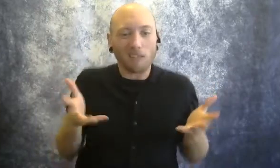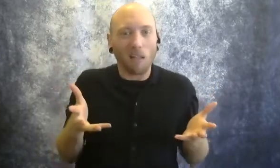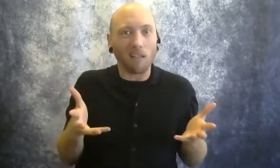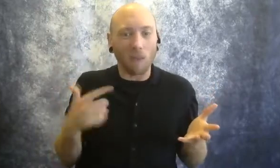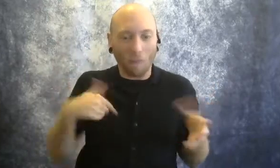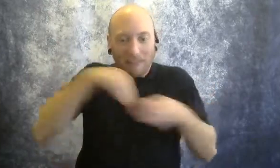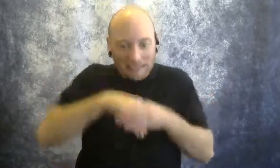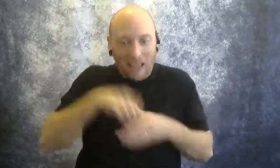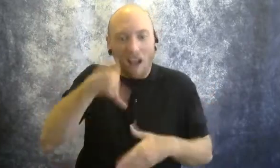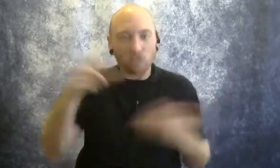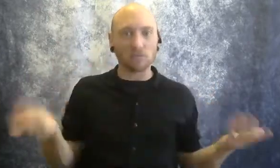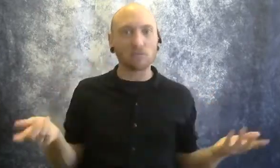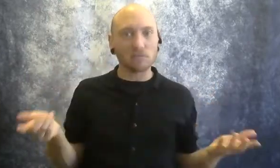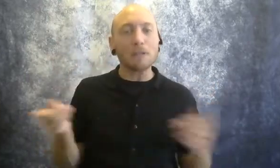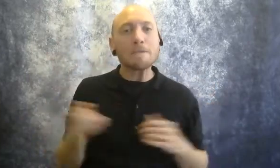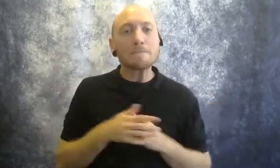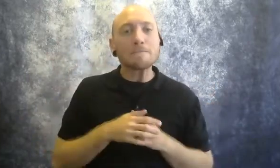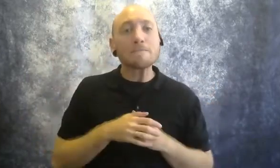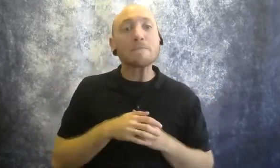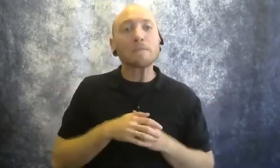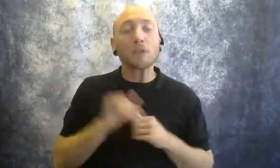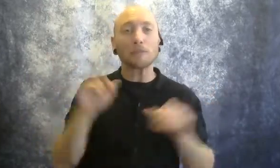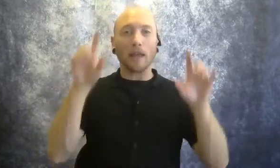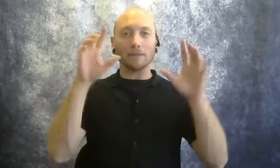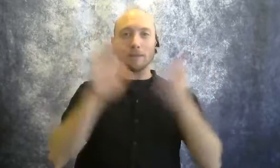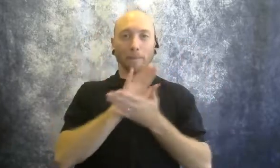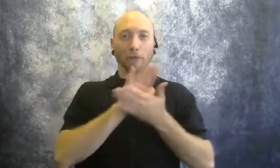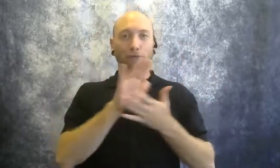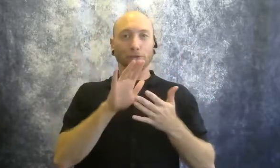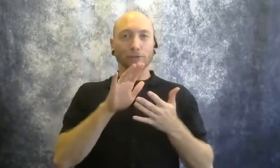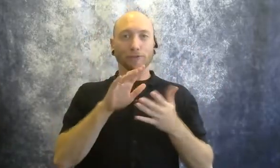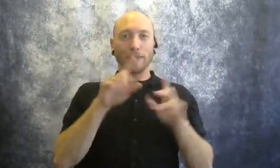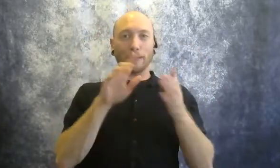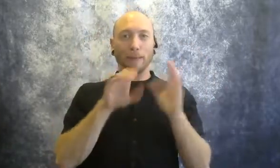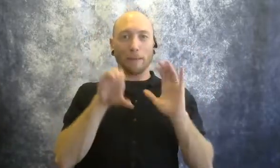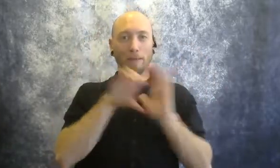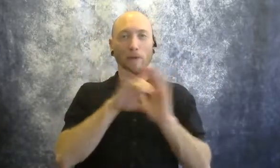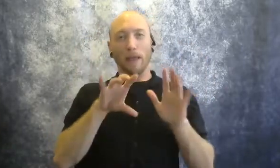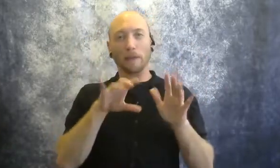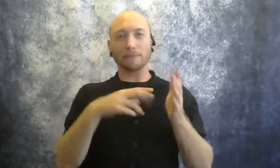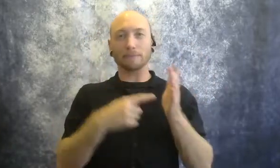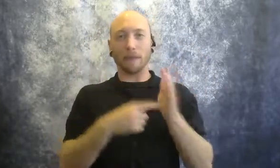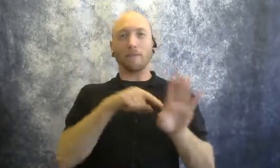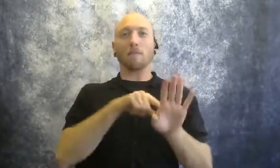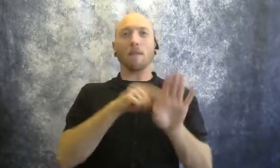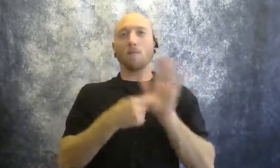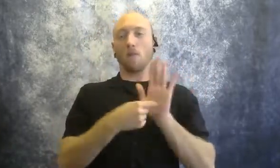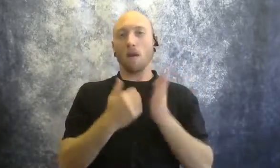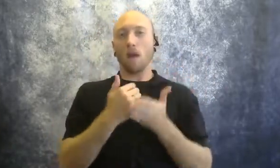That is the law. That's just the way it's all constructed. So through that analogy, I